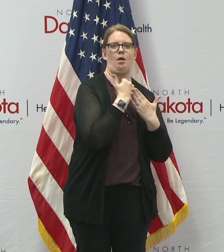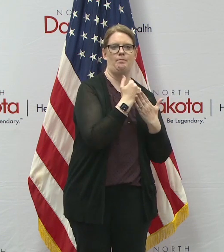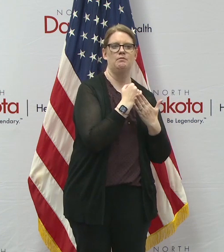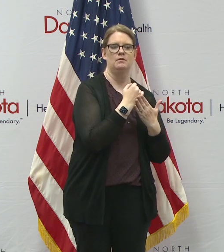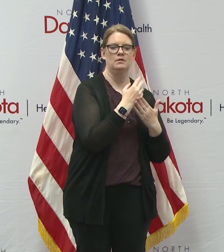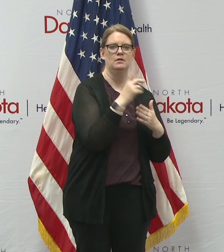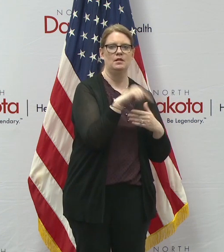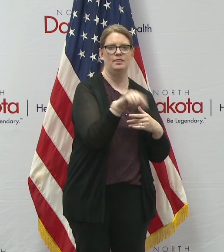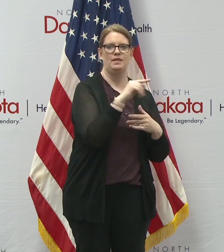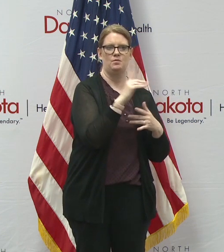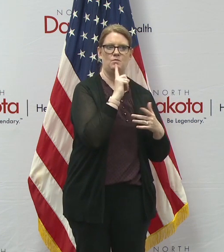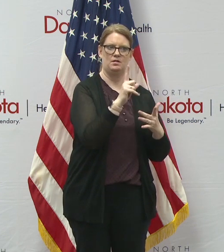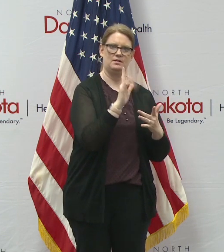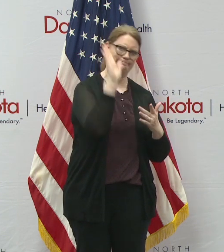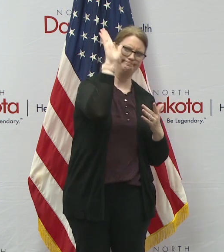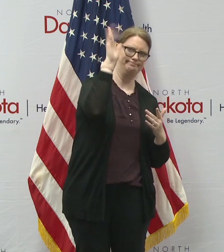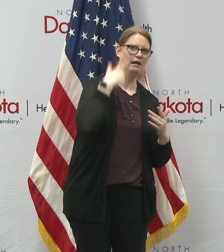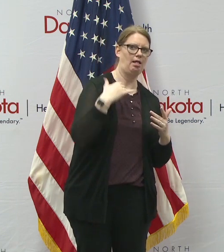were making.